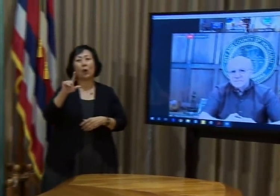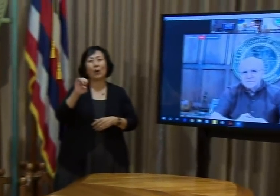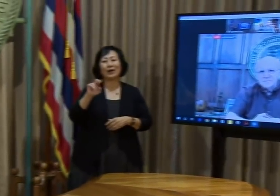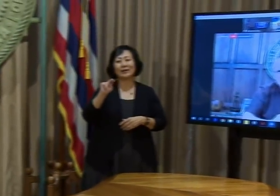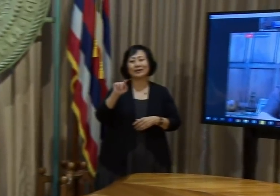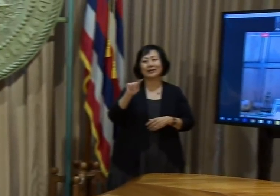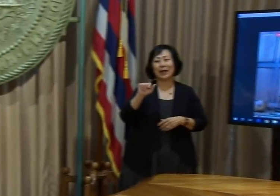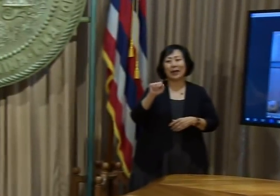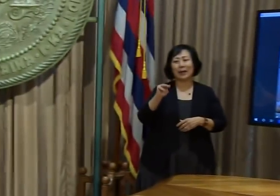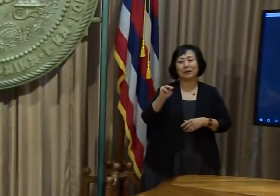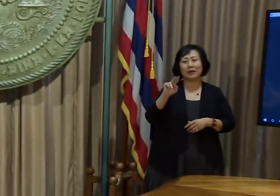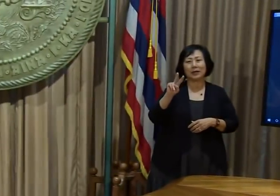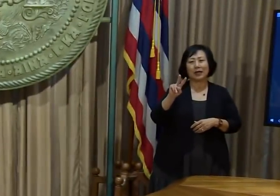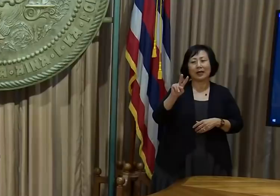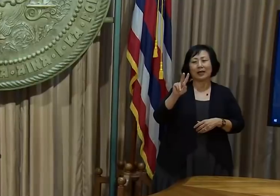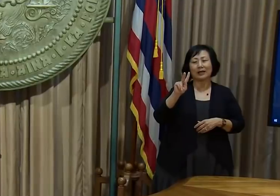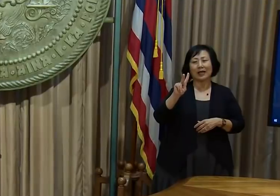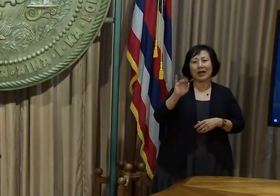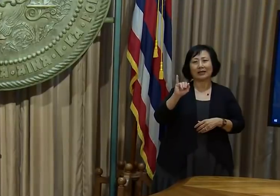ahead.